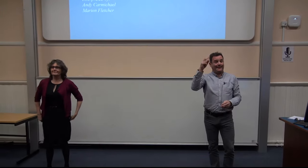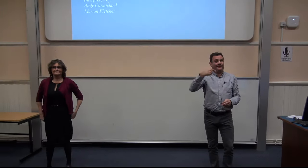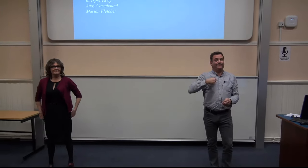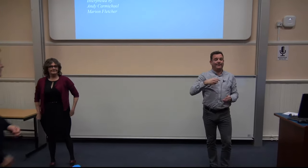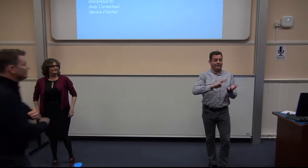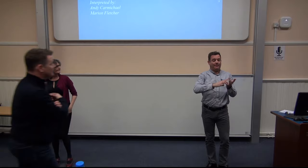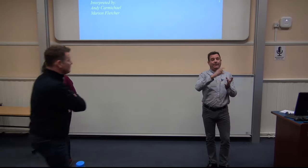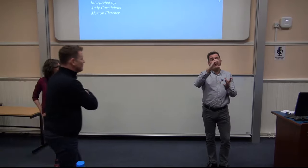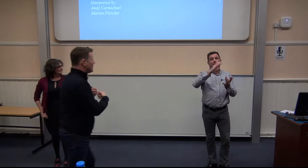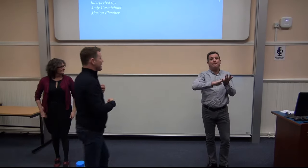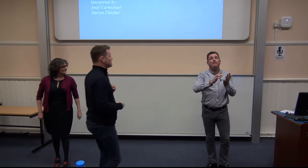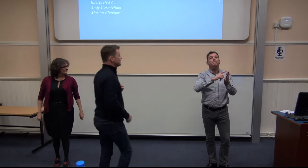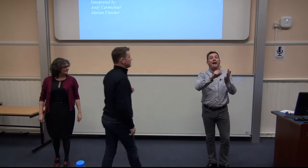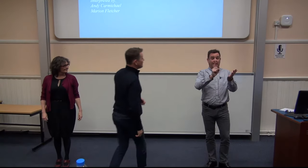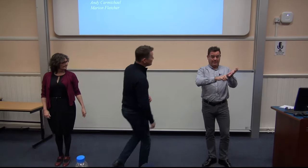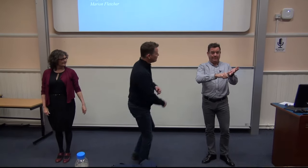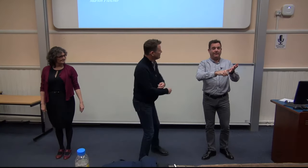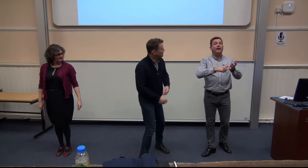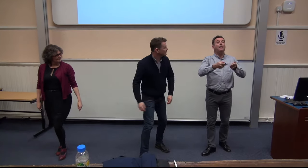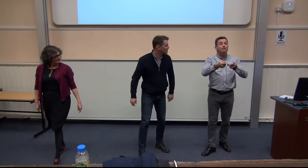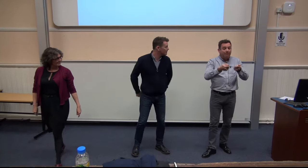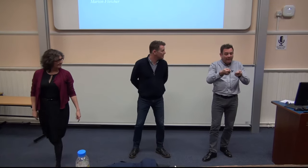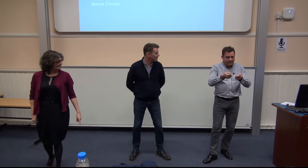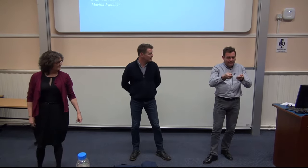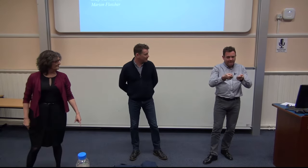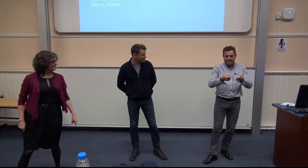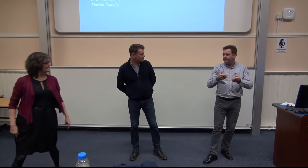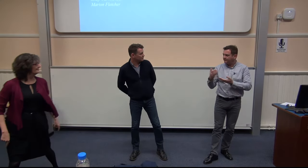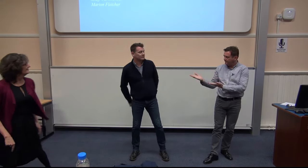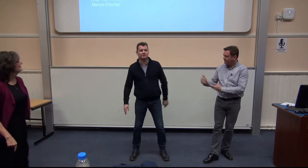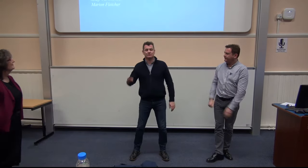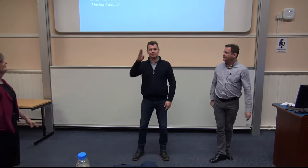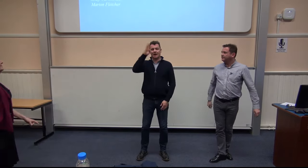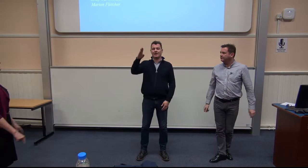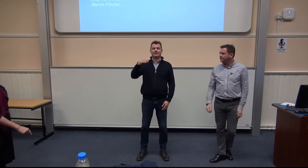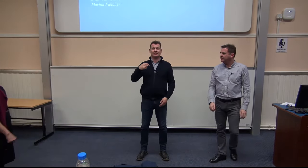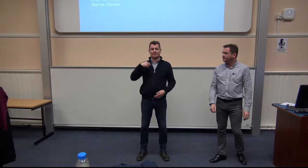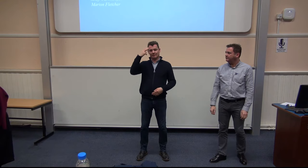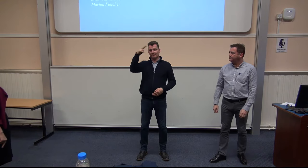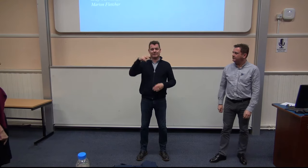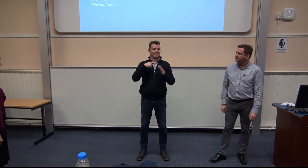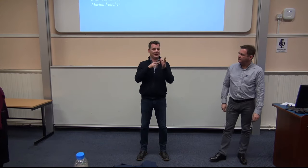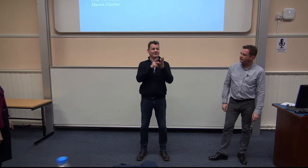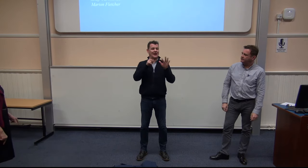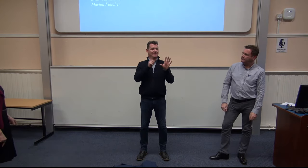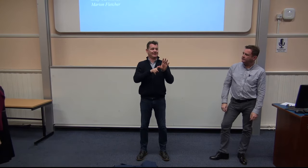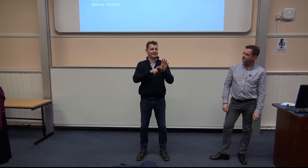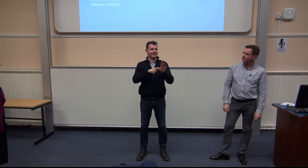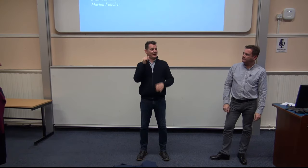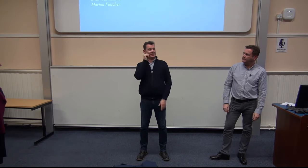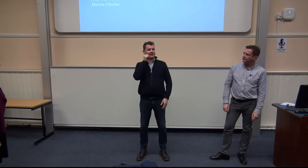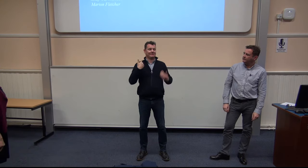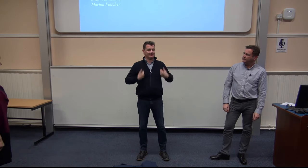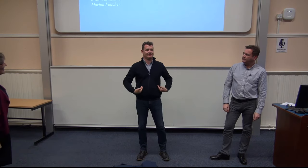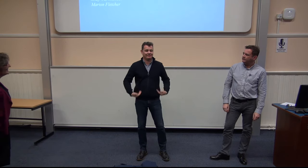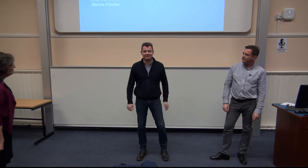Hi, my name is Michael. Michael. Hi, my name is